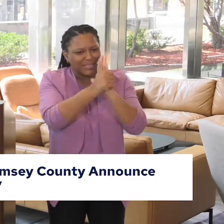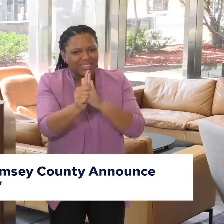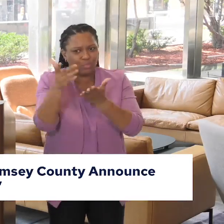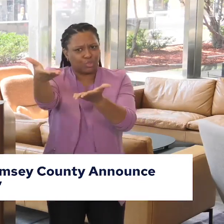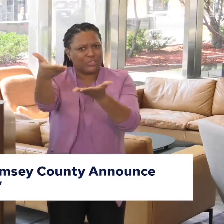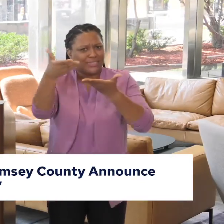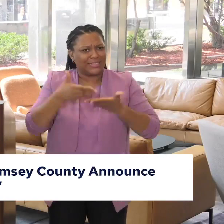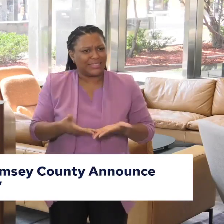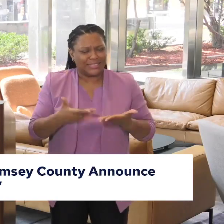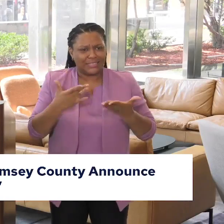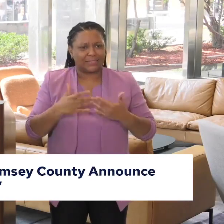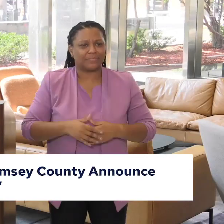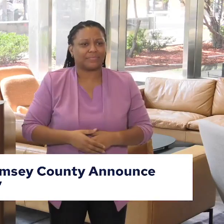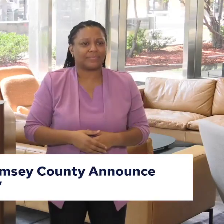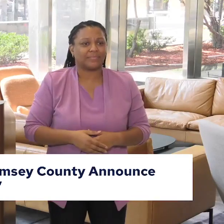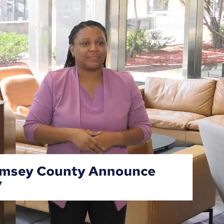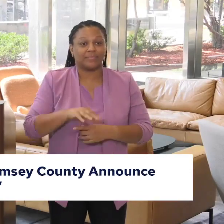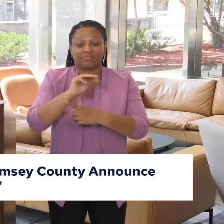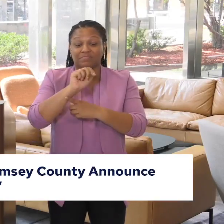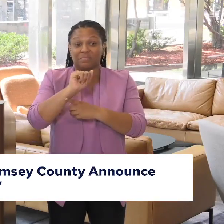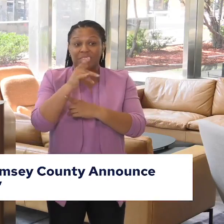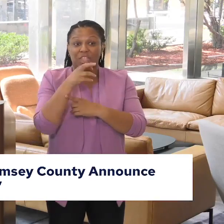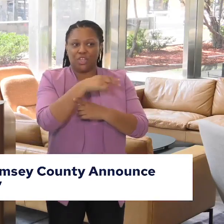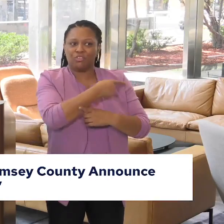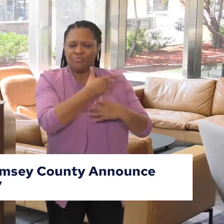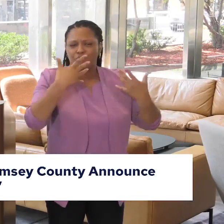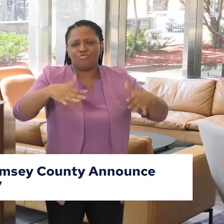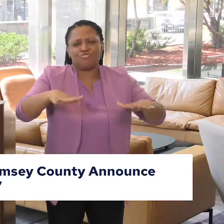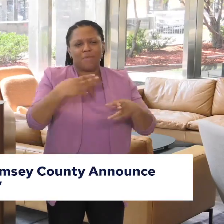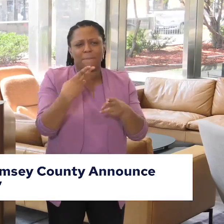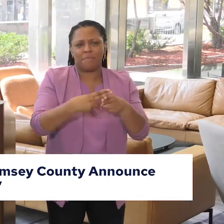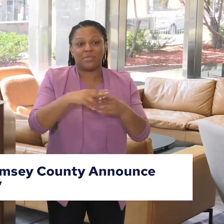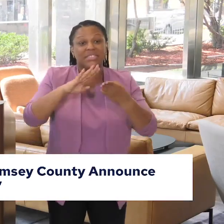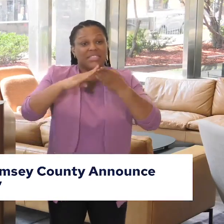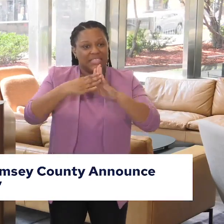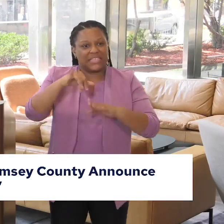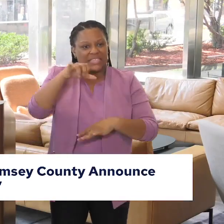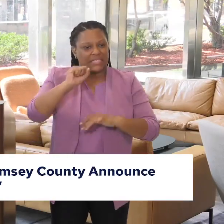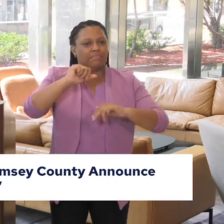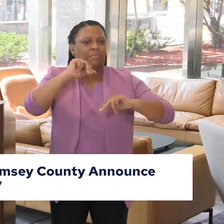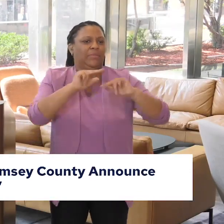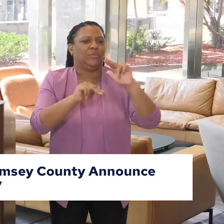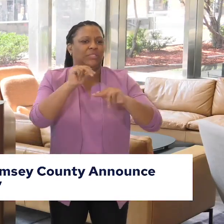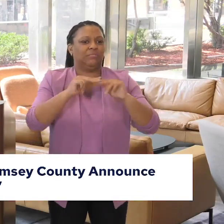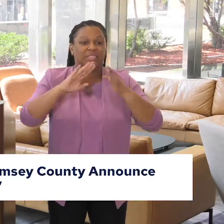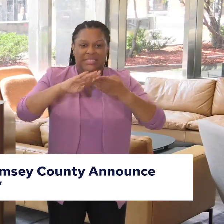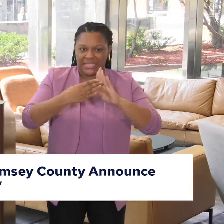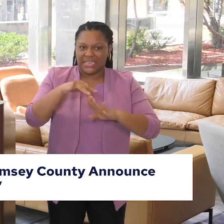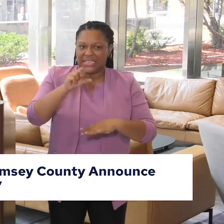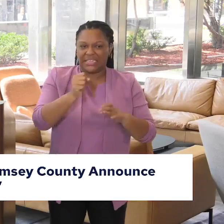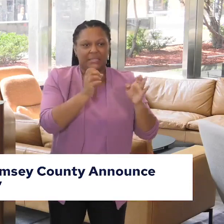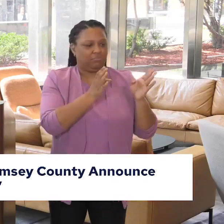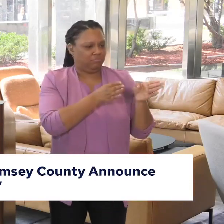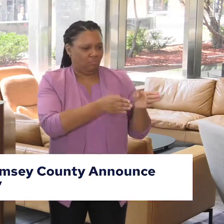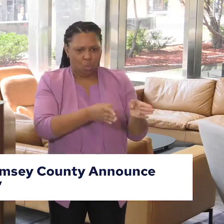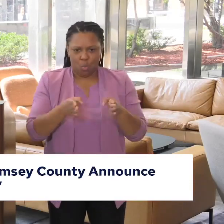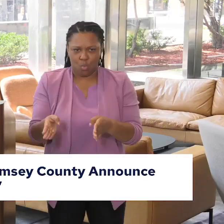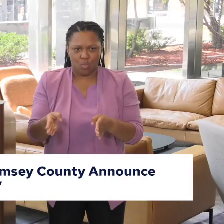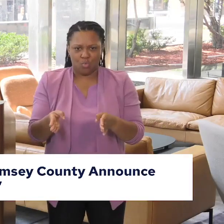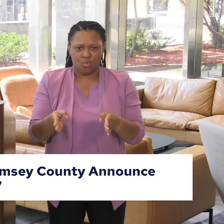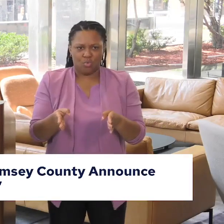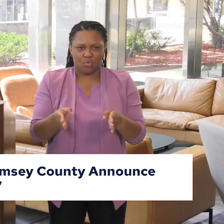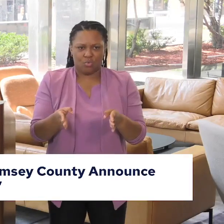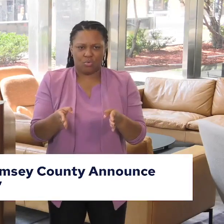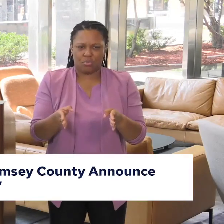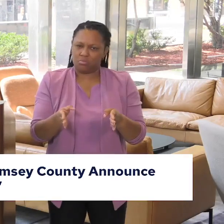said, a city's not about buildings and it's not about the roads, but I do want to take a second for all of us to just